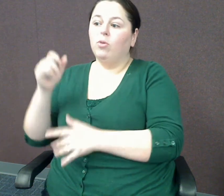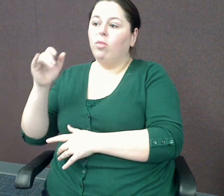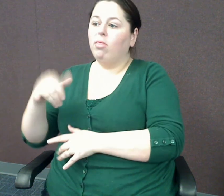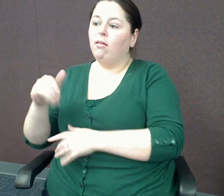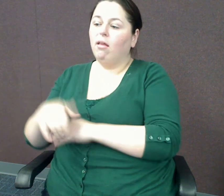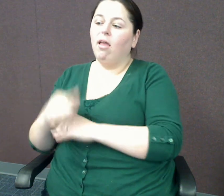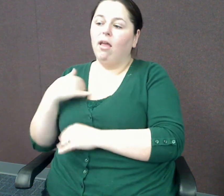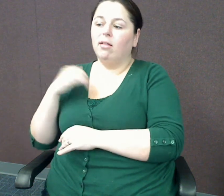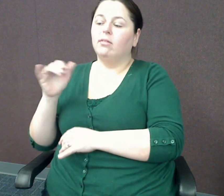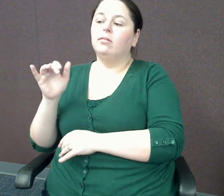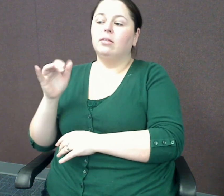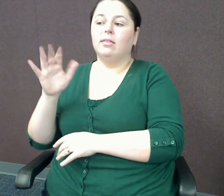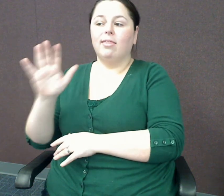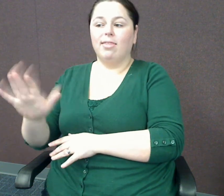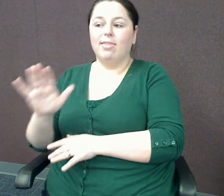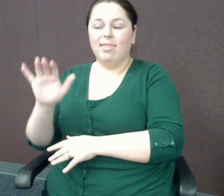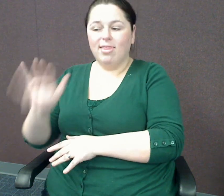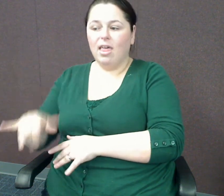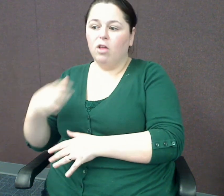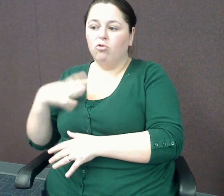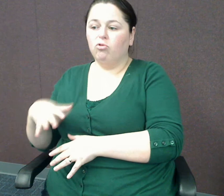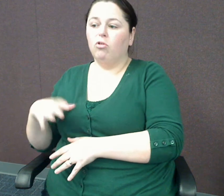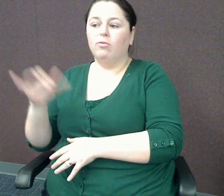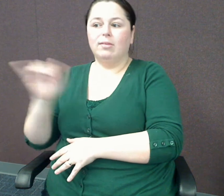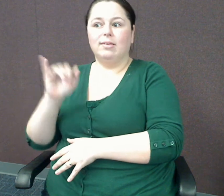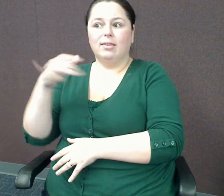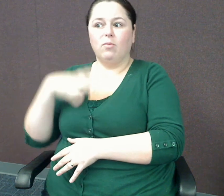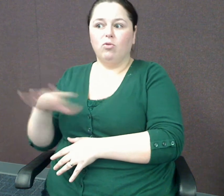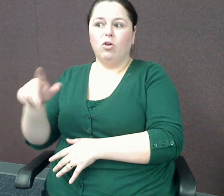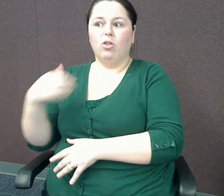same shirt you had on when you were at the store earlier that night.